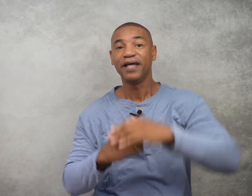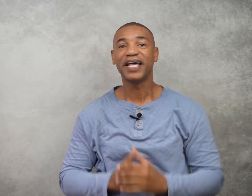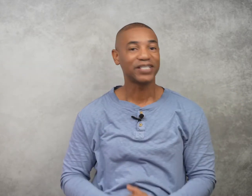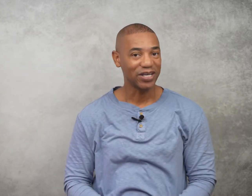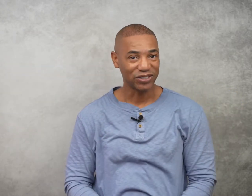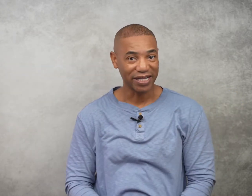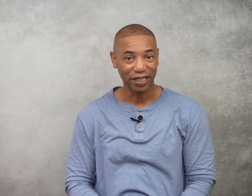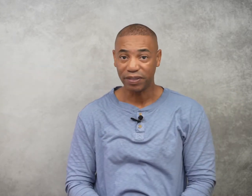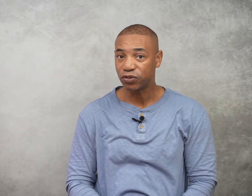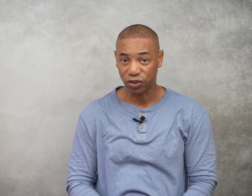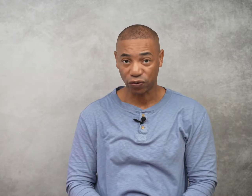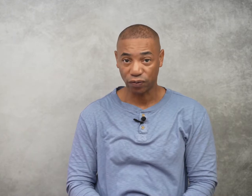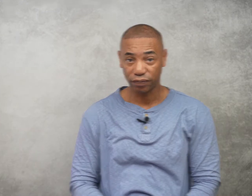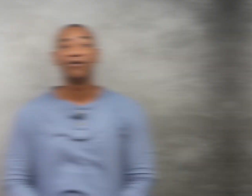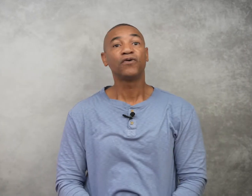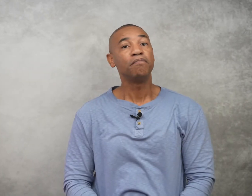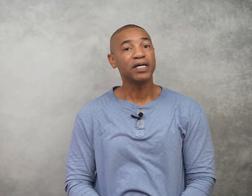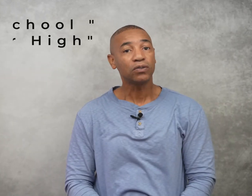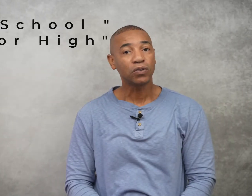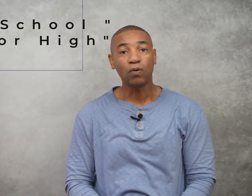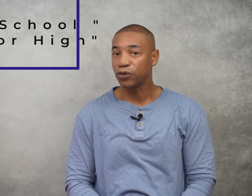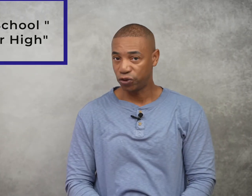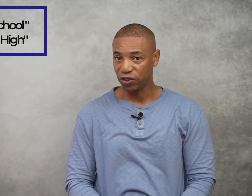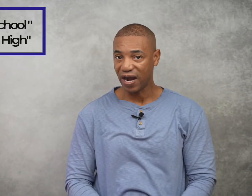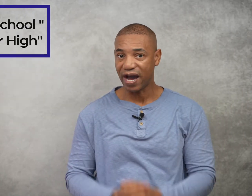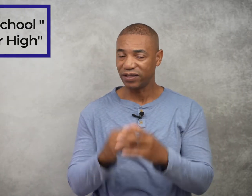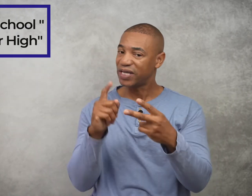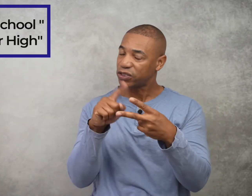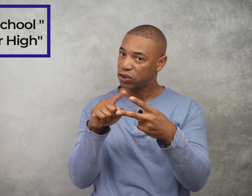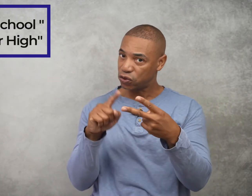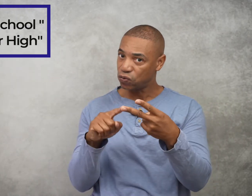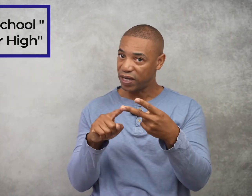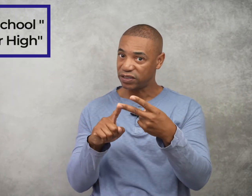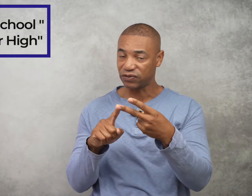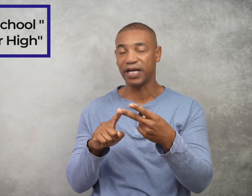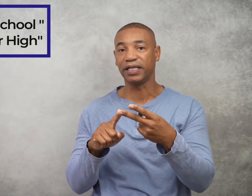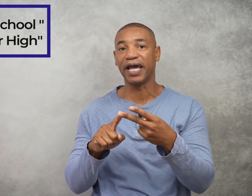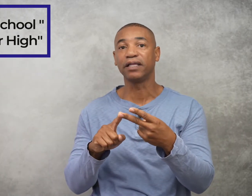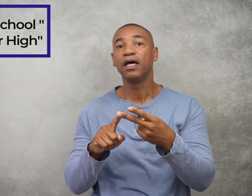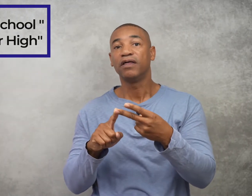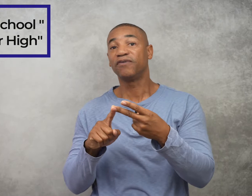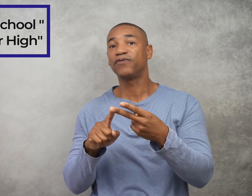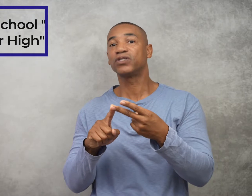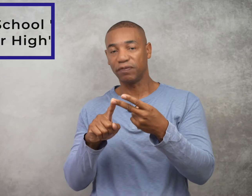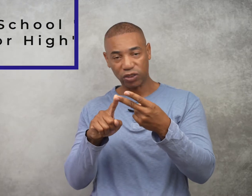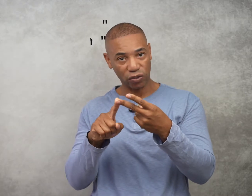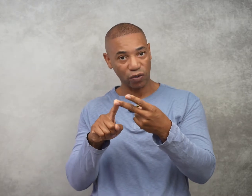That's how you sign elementary school. For middle school or junior high, there's actually two ways of signing that. The first, let me show you, which